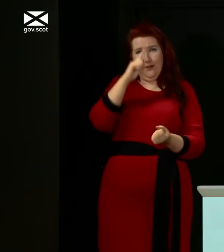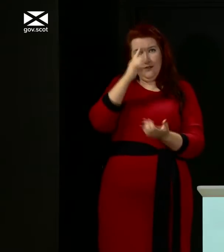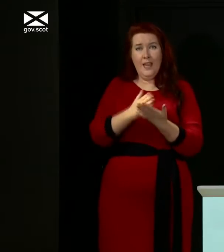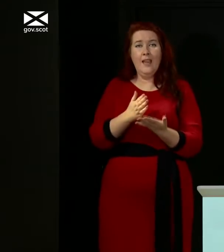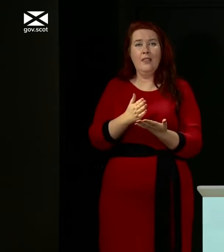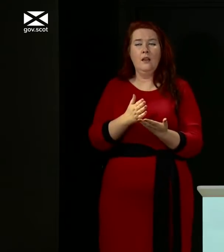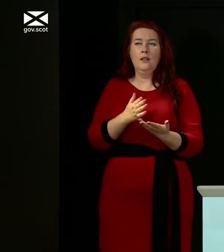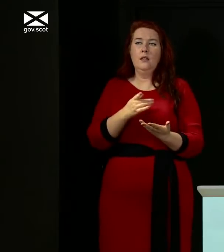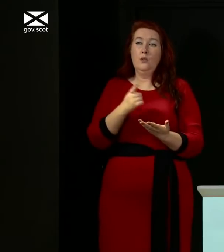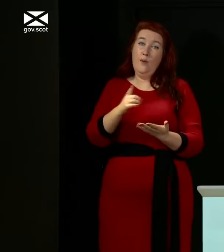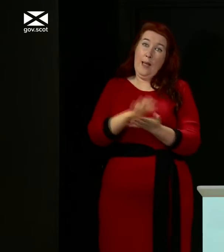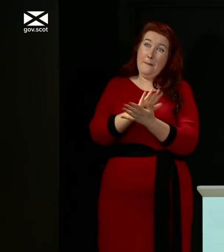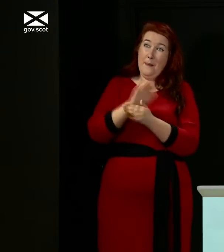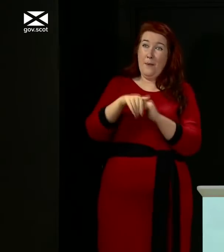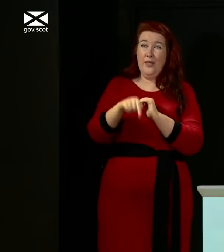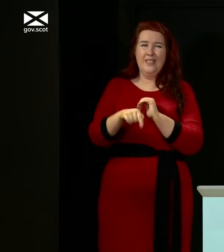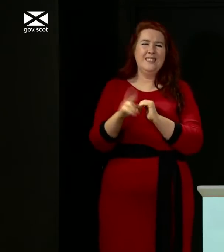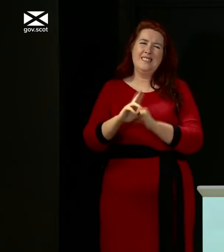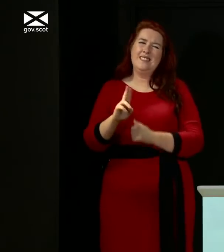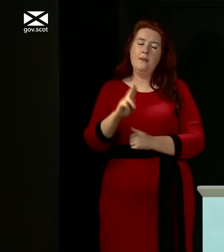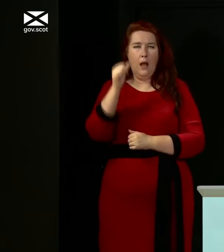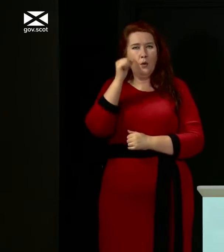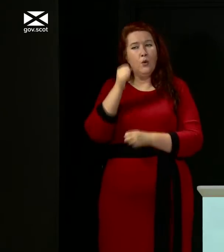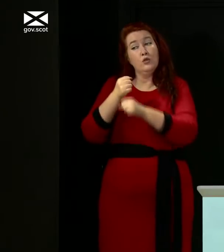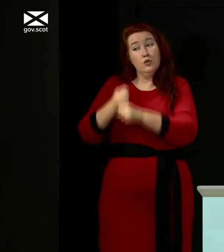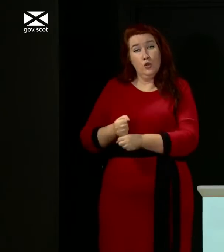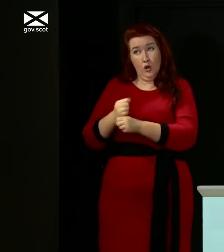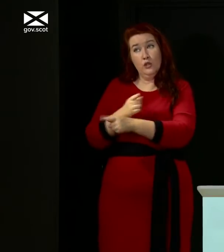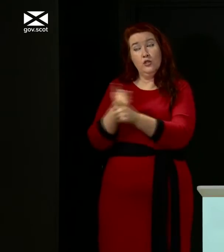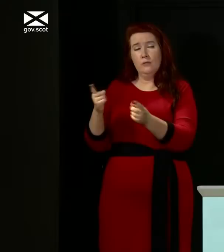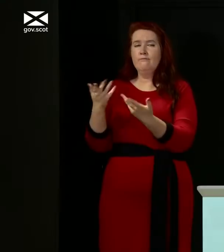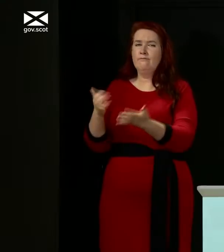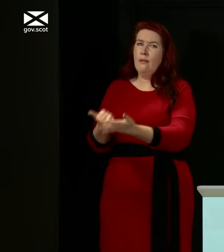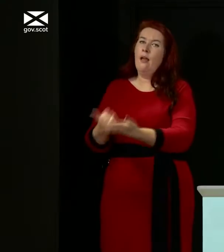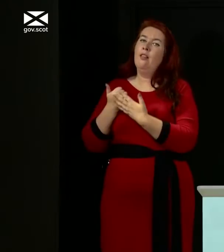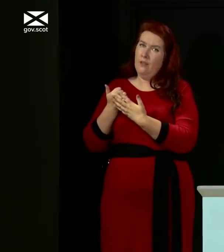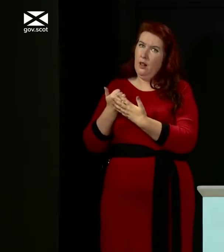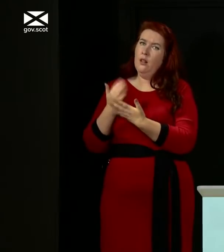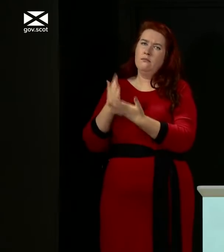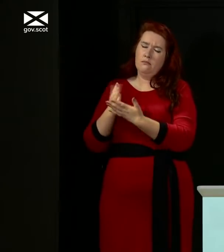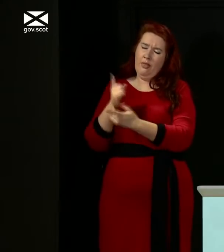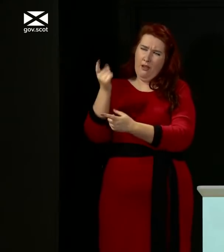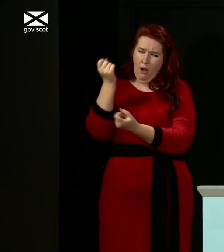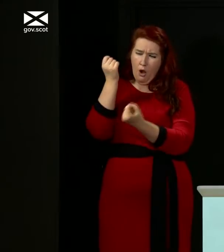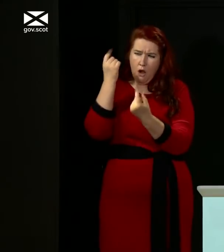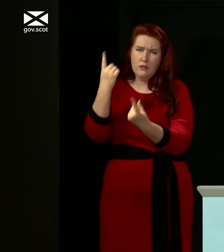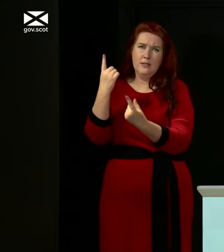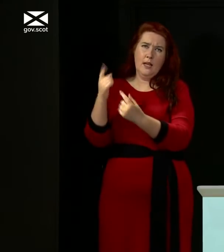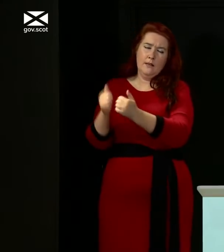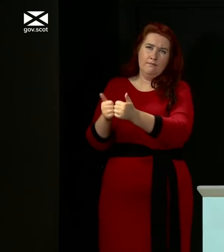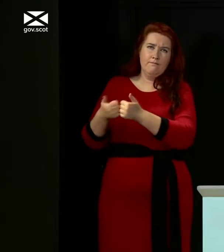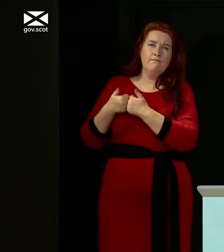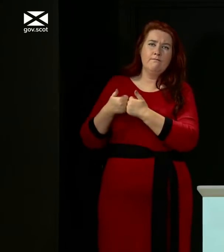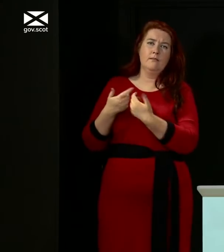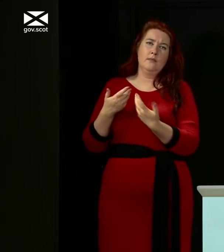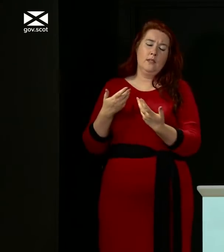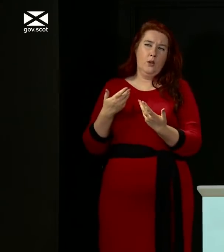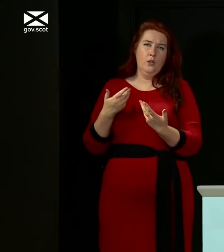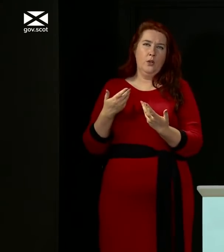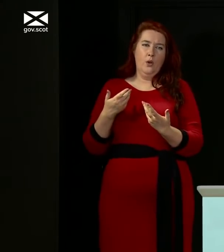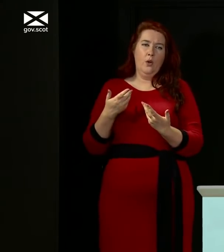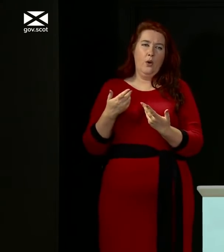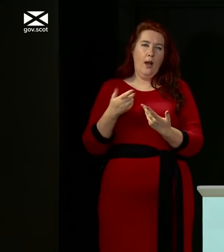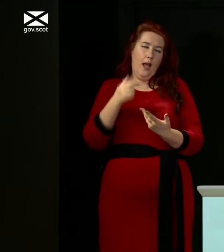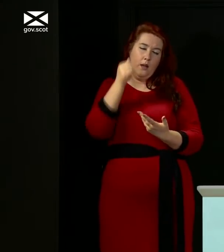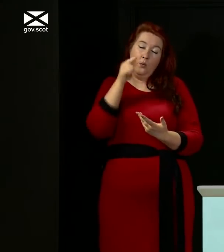this. But I do know that the churches have been incredibly helpful and understanding in this challenge. And I would simply ask that people, even if they